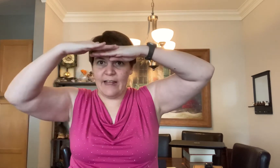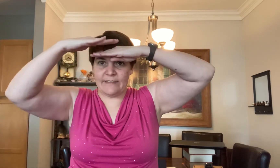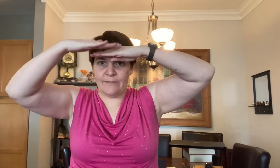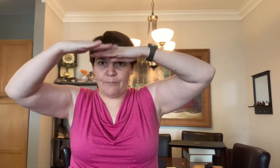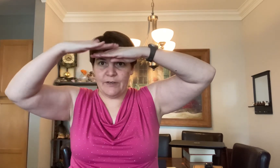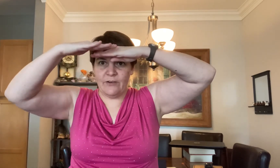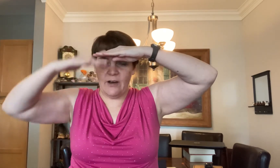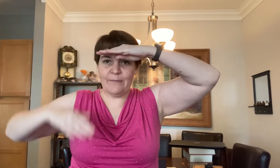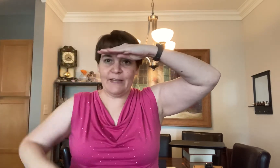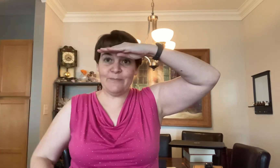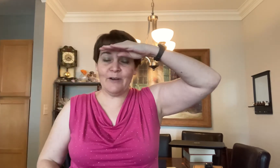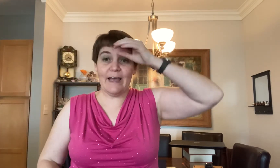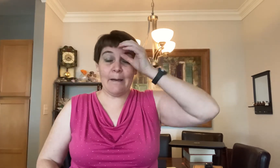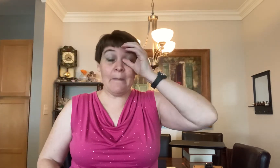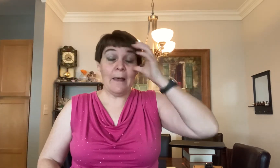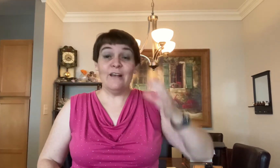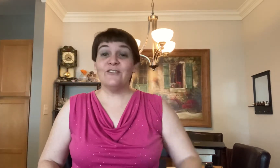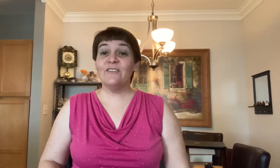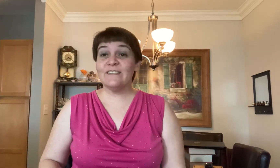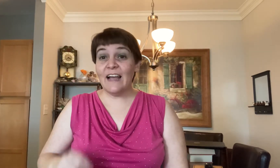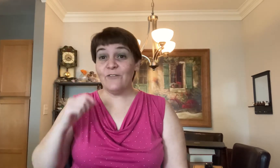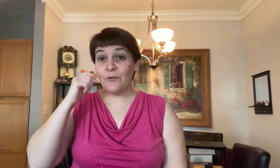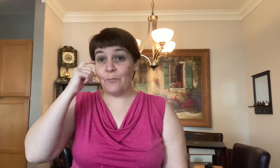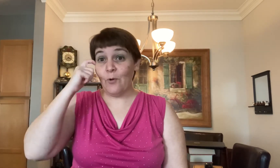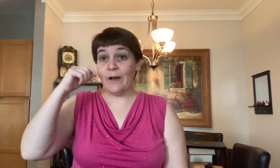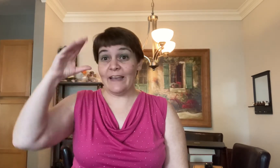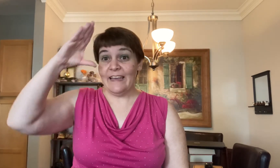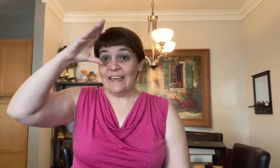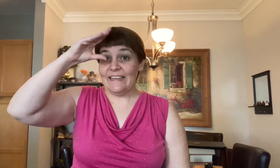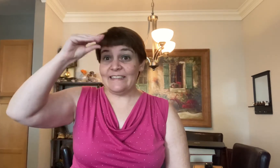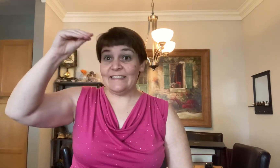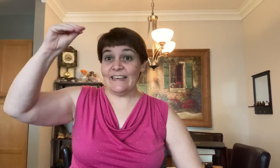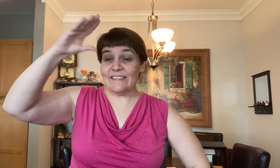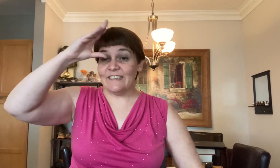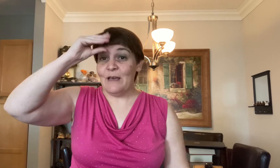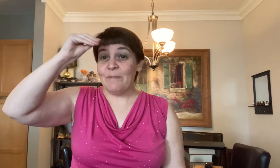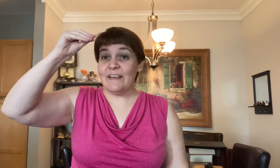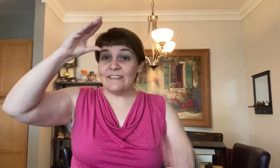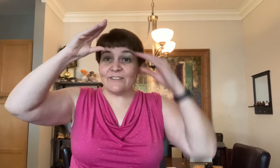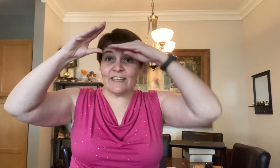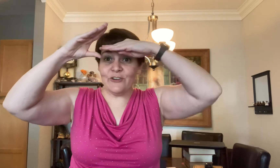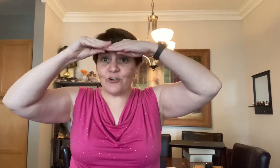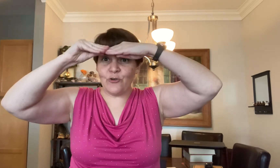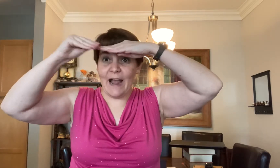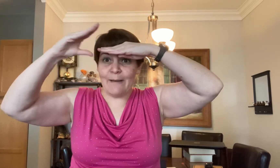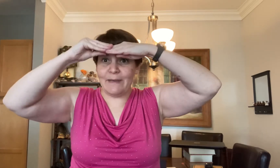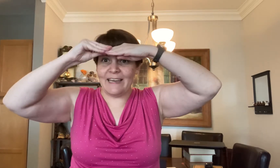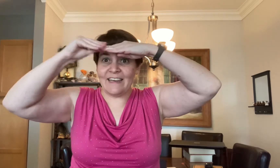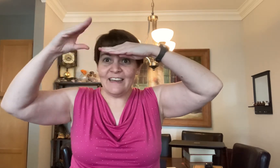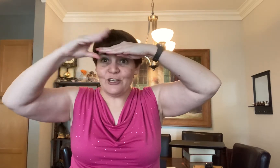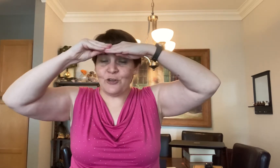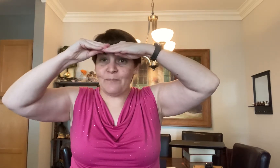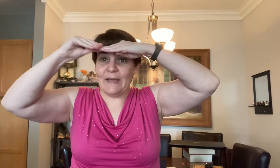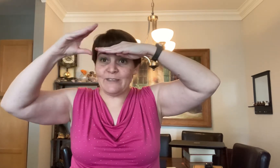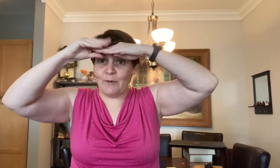the bill on a baseball cap. So the sign for boy is this, because it's like you're grabbing your baseball